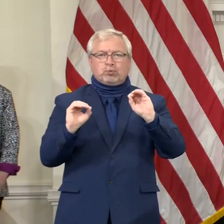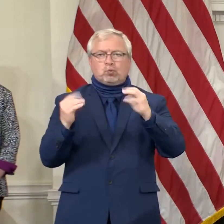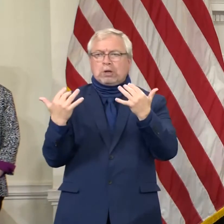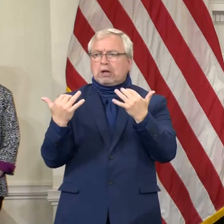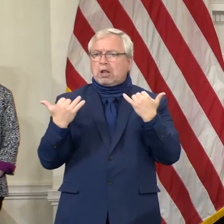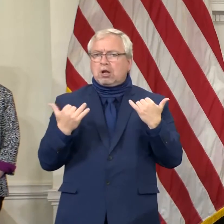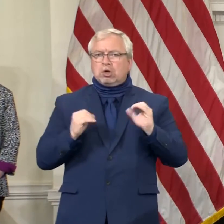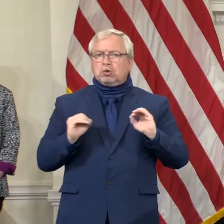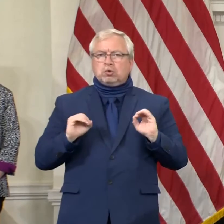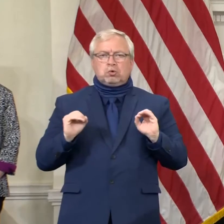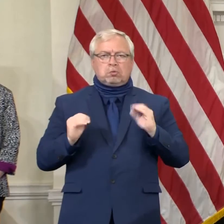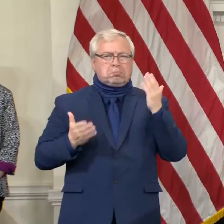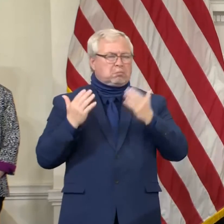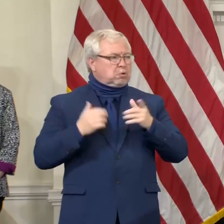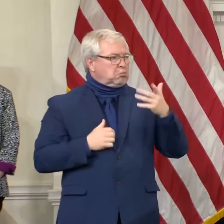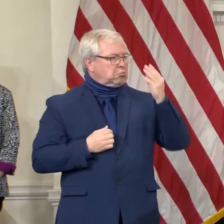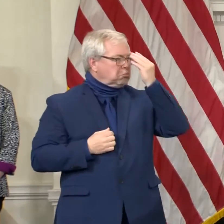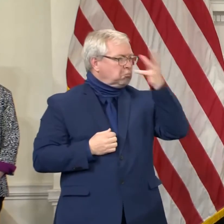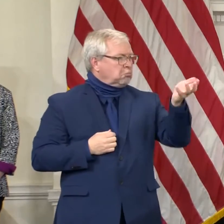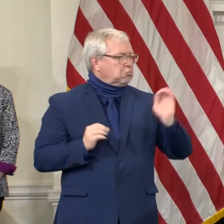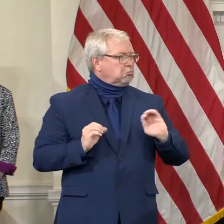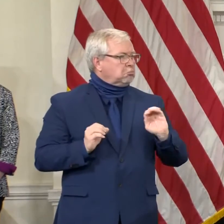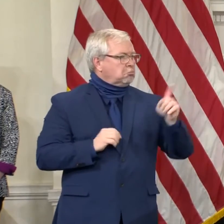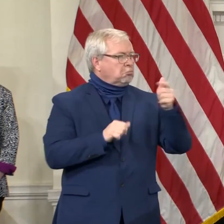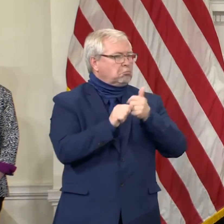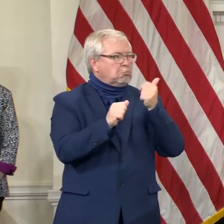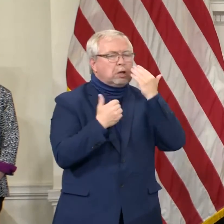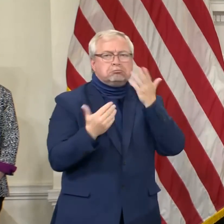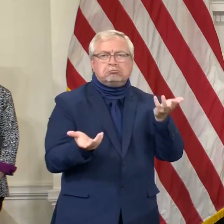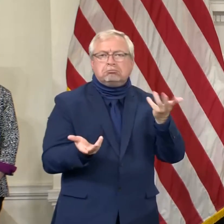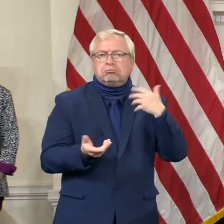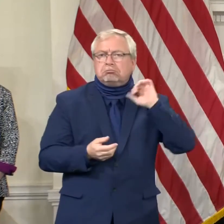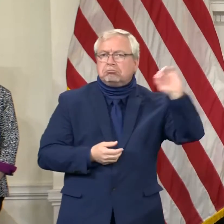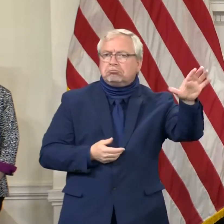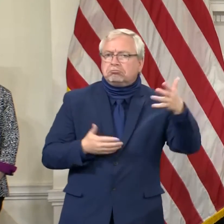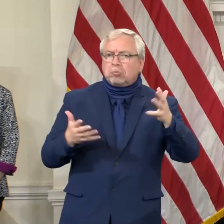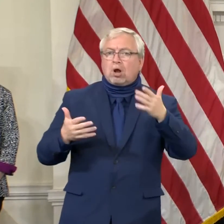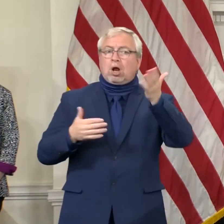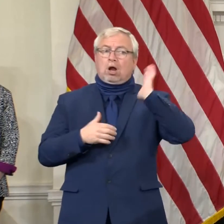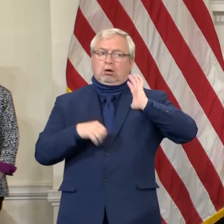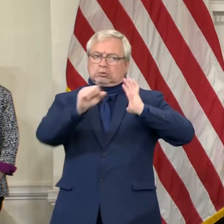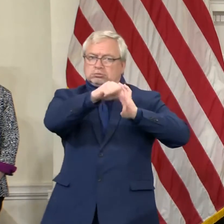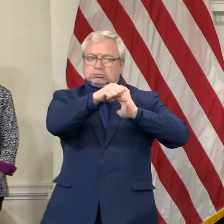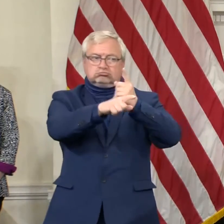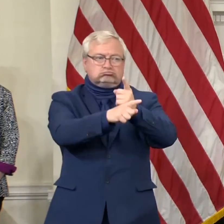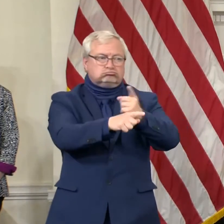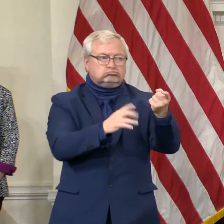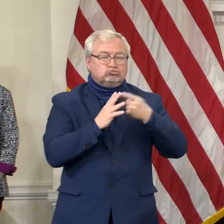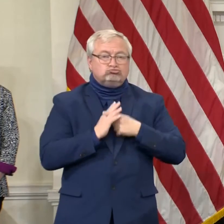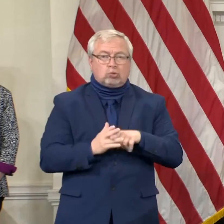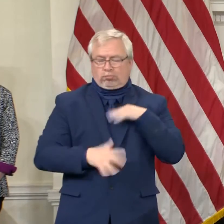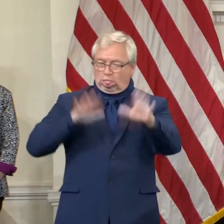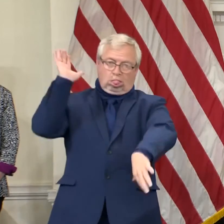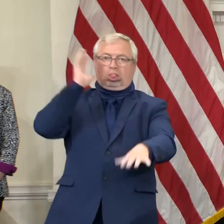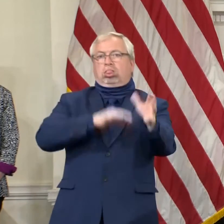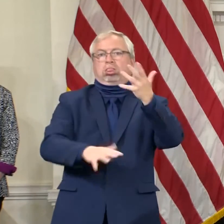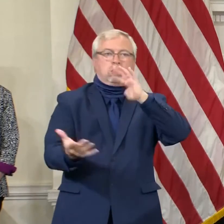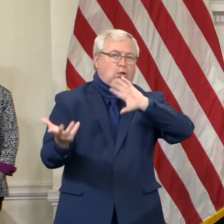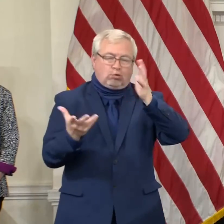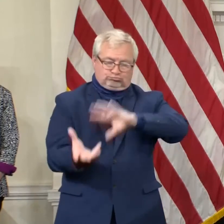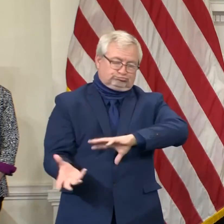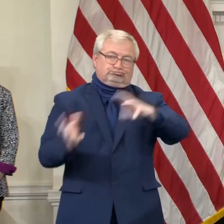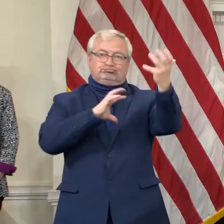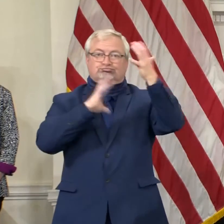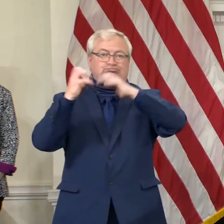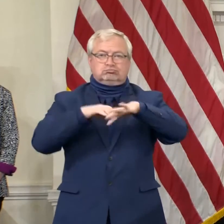catching up. It was very slow for about 5 days. I promised at a press conference a